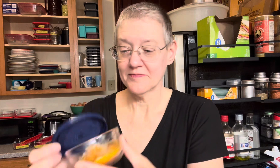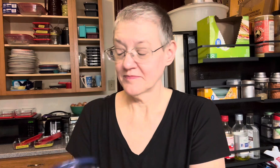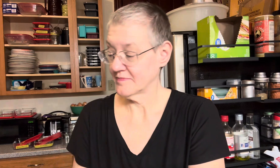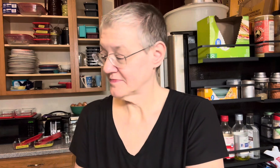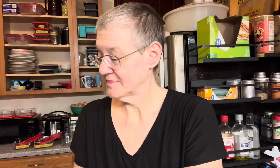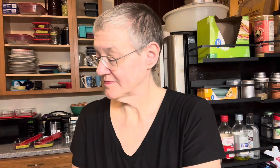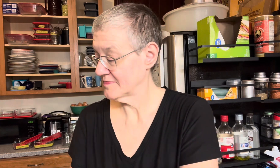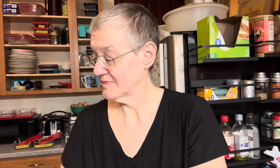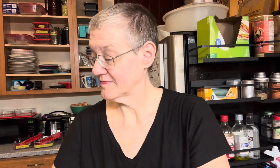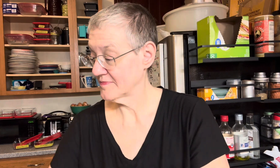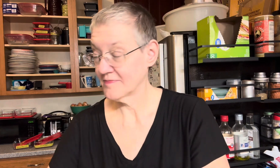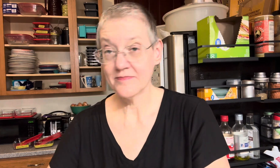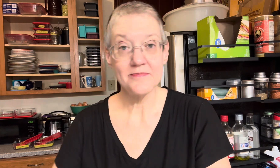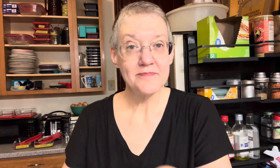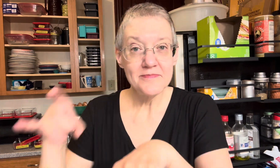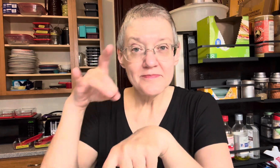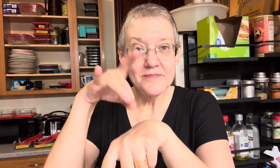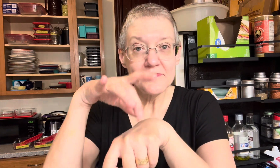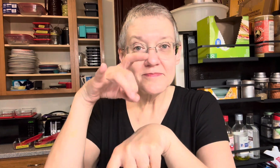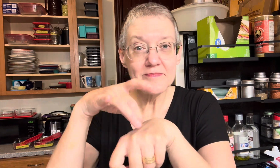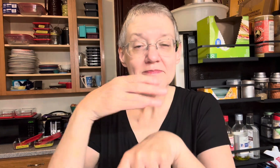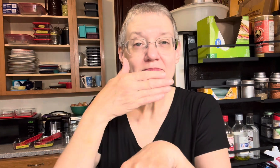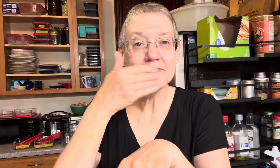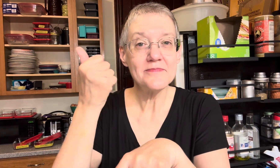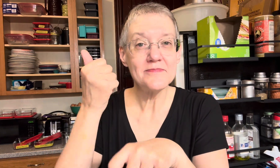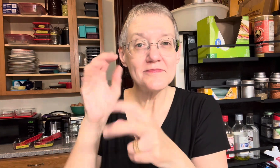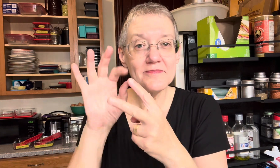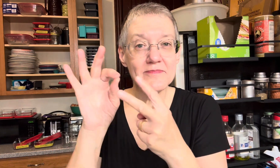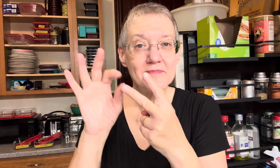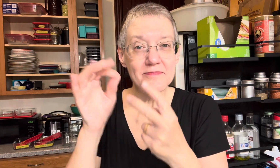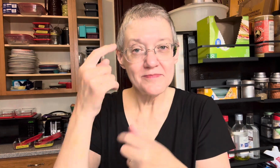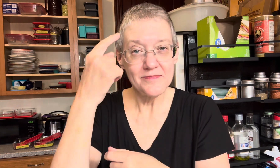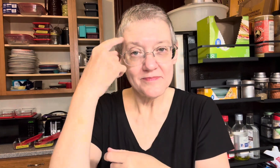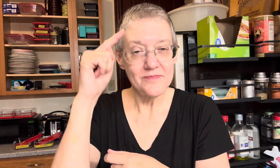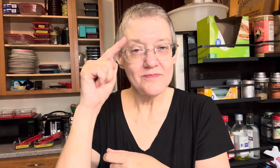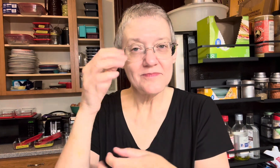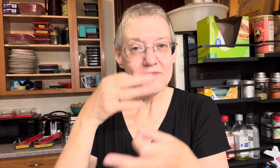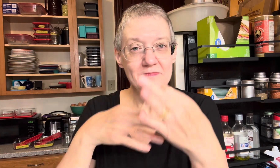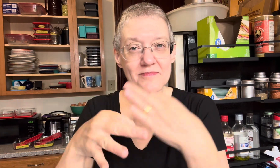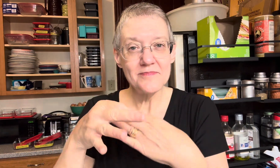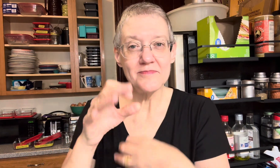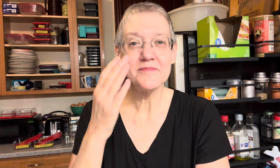The pumpkin is a good keto substitute for sweet potatoes.